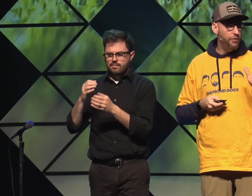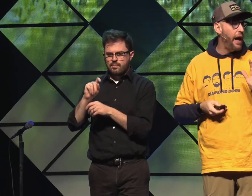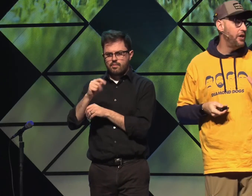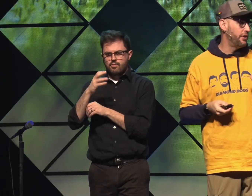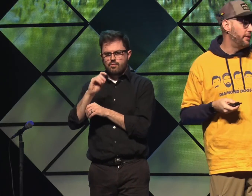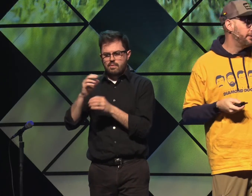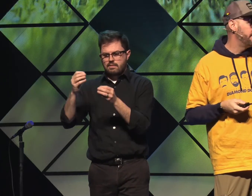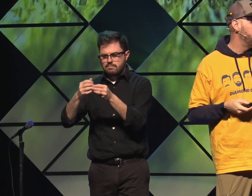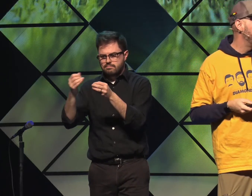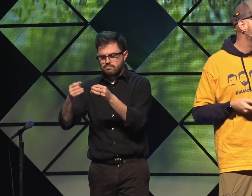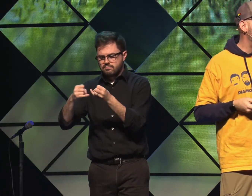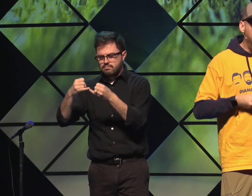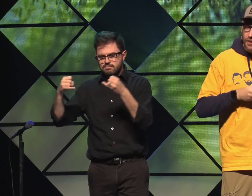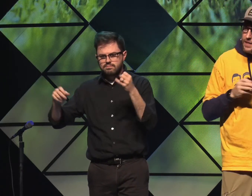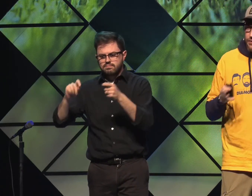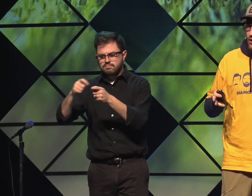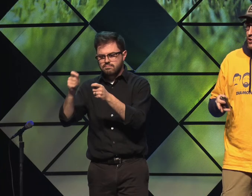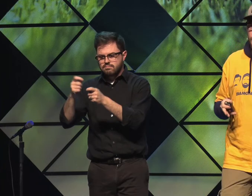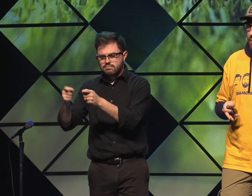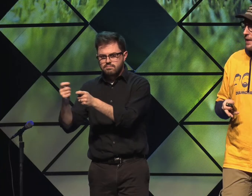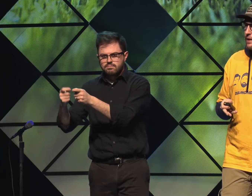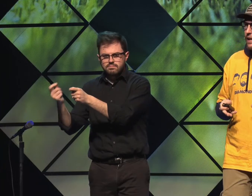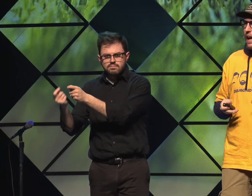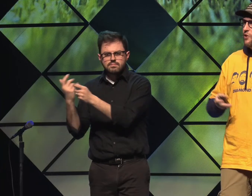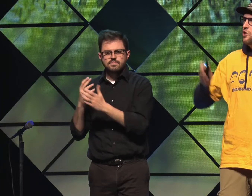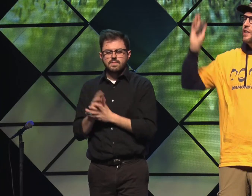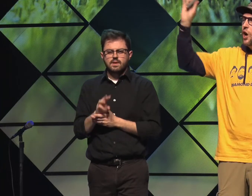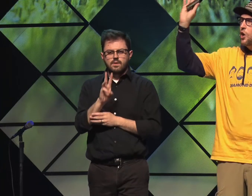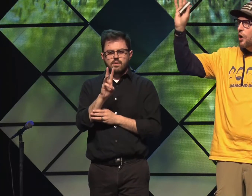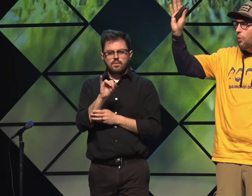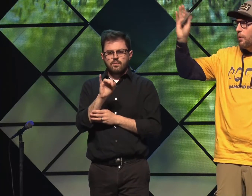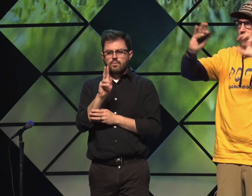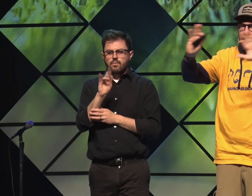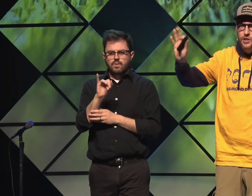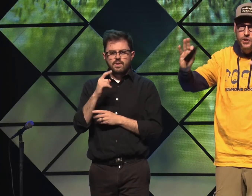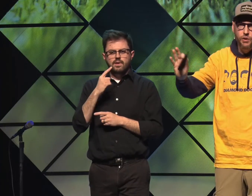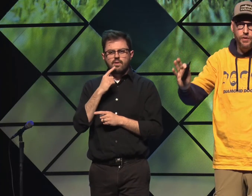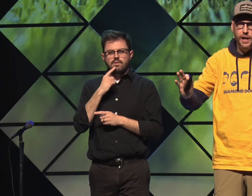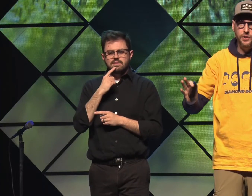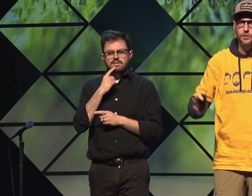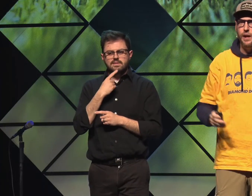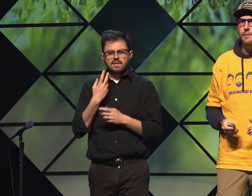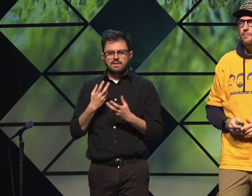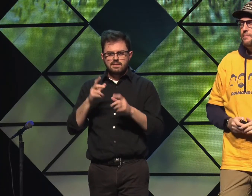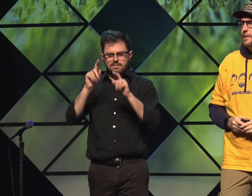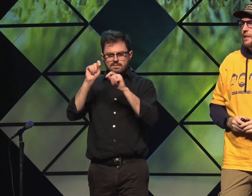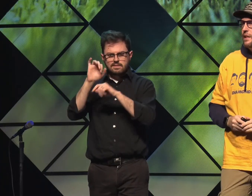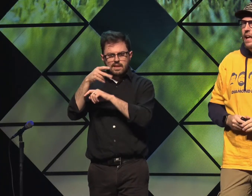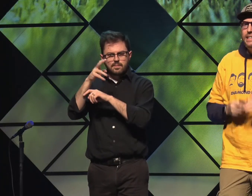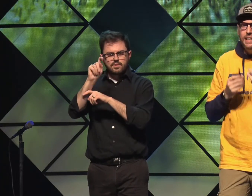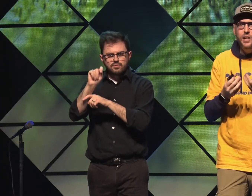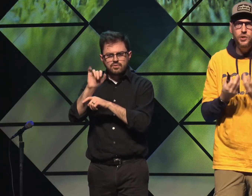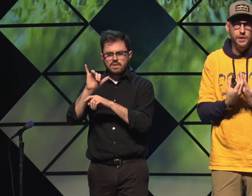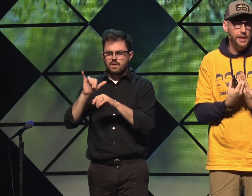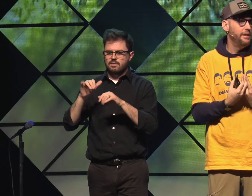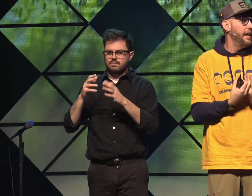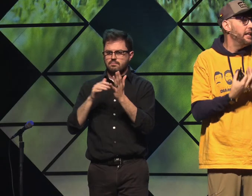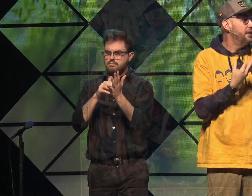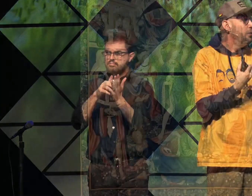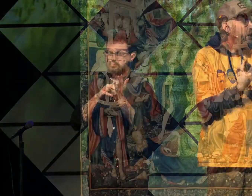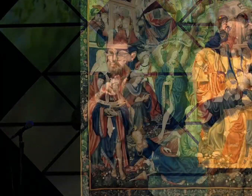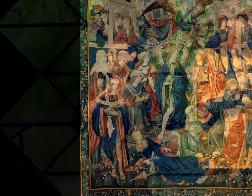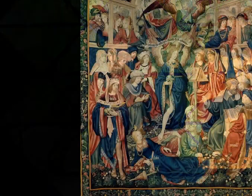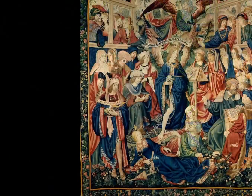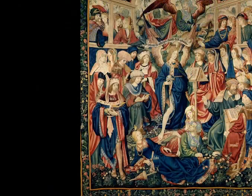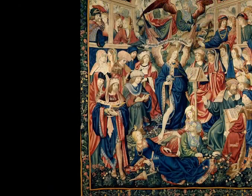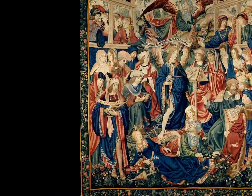fairly fragile, very difficult to make, and they're usually hung on a wall because they're so fragile, right? And essentially, it's